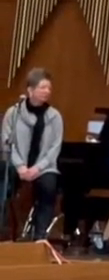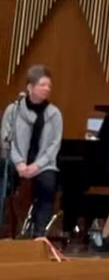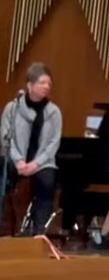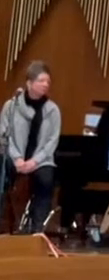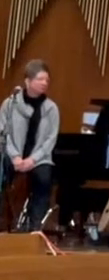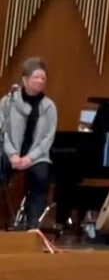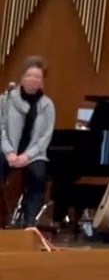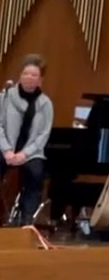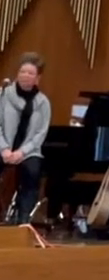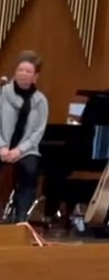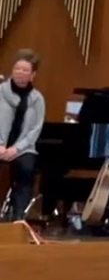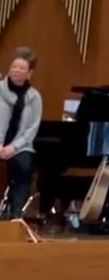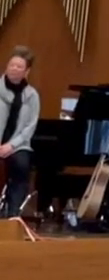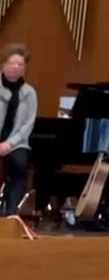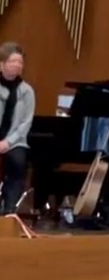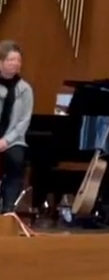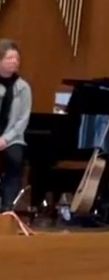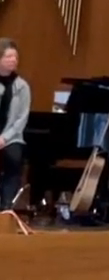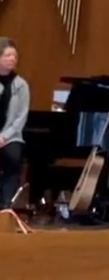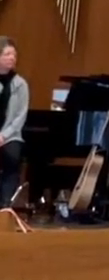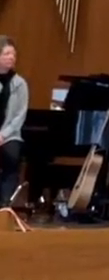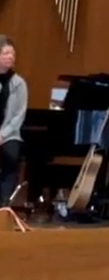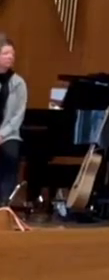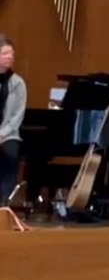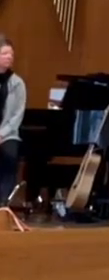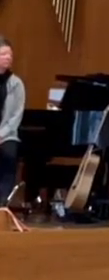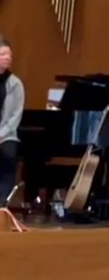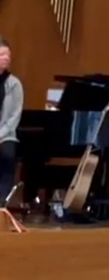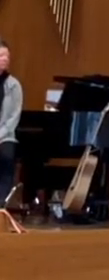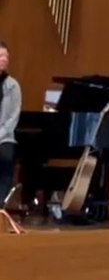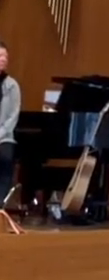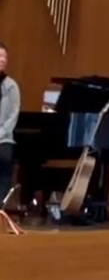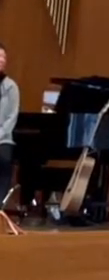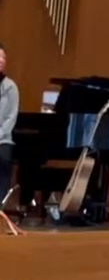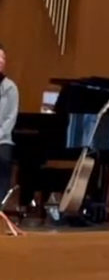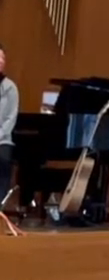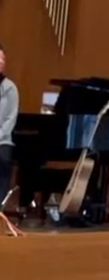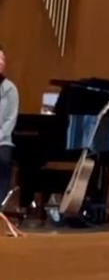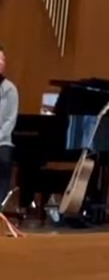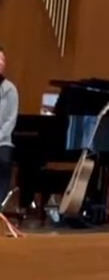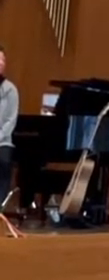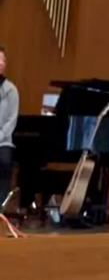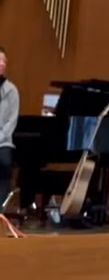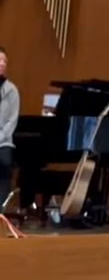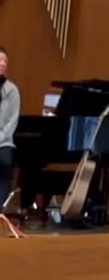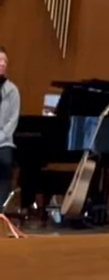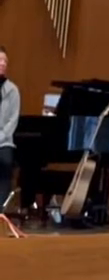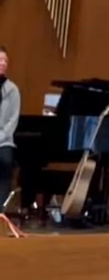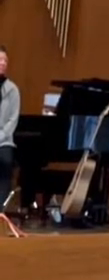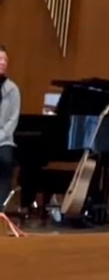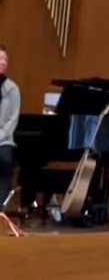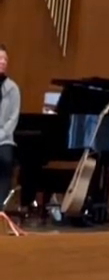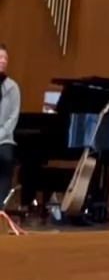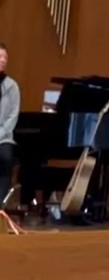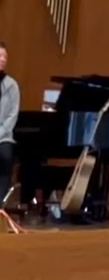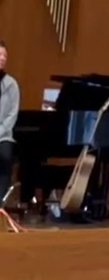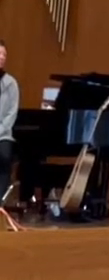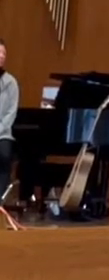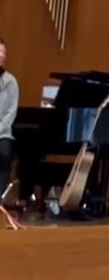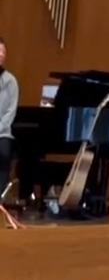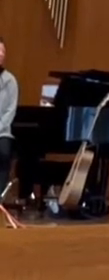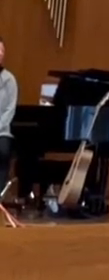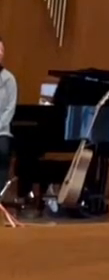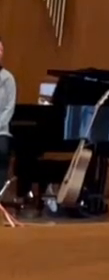rejoice and blossom. Like the crocus it shall blossom abundantly, and rejoice with joy and singing. The glory